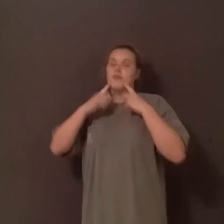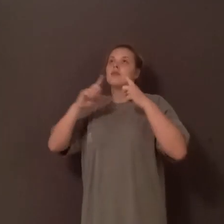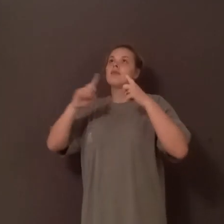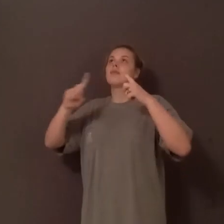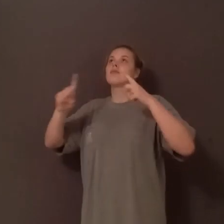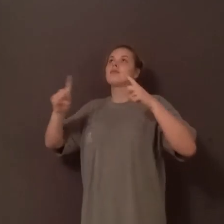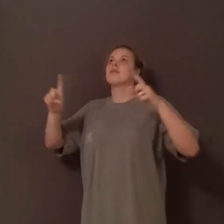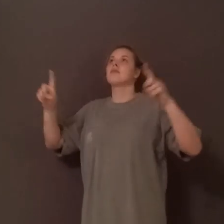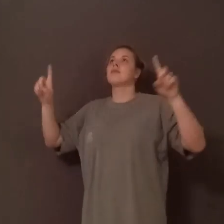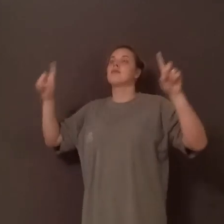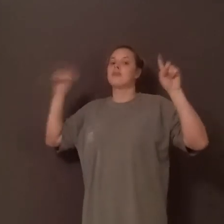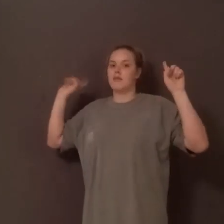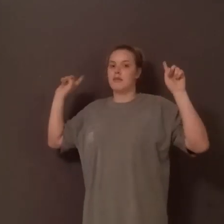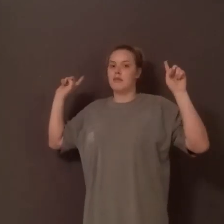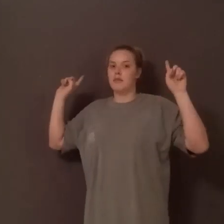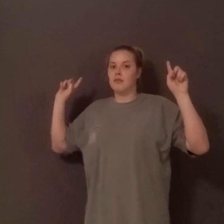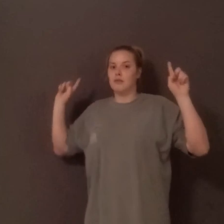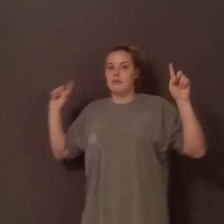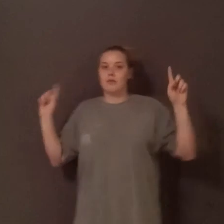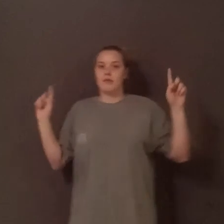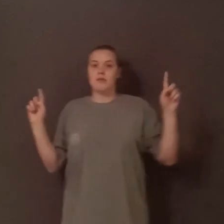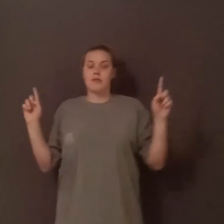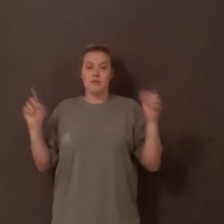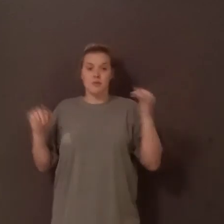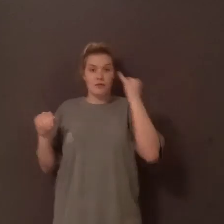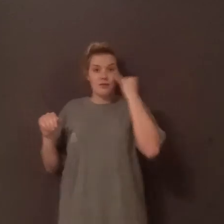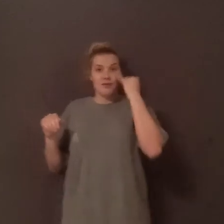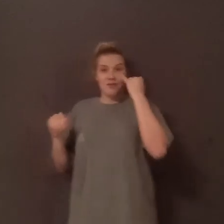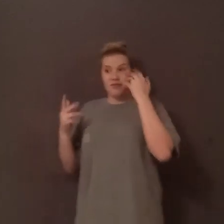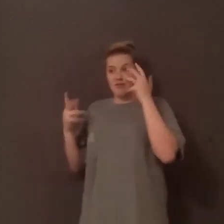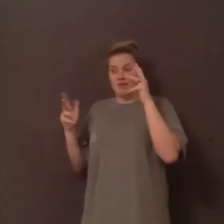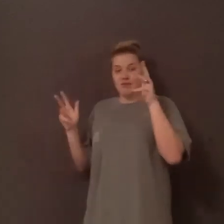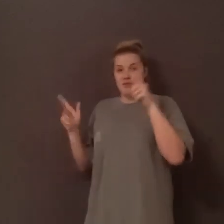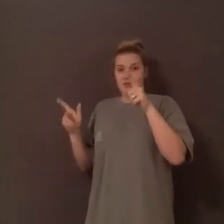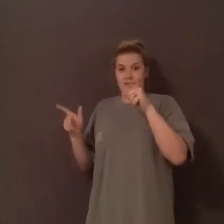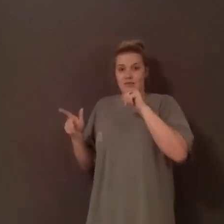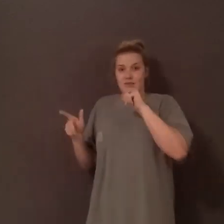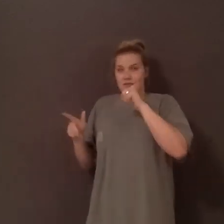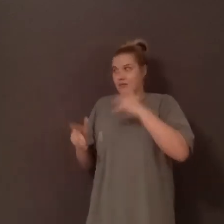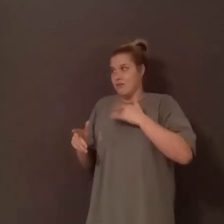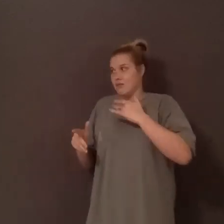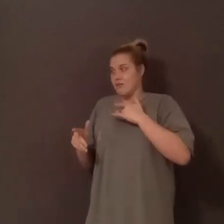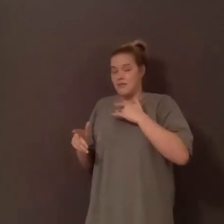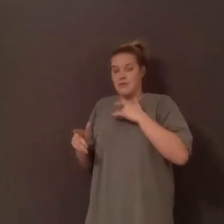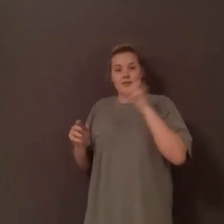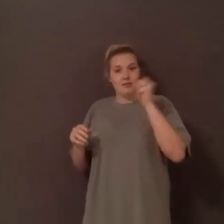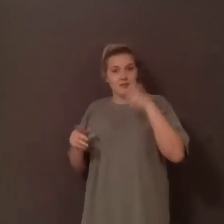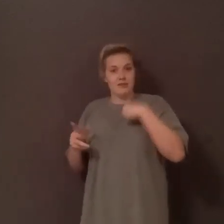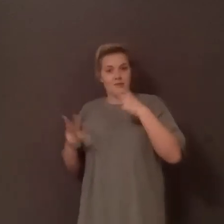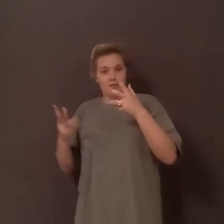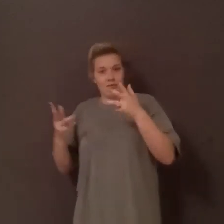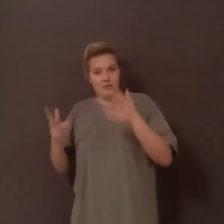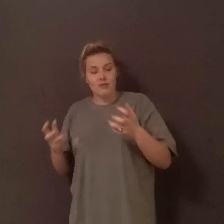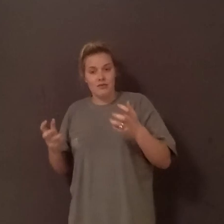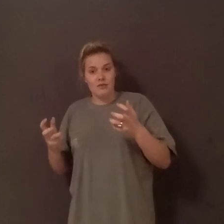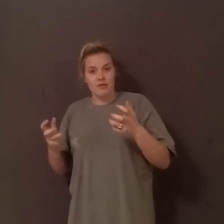one where he says, if at the end of this, you're not convinced that this is for you, you're free to walk away. It would be stupid,